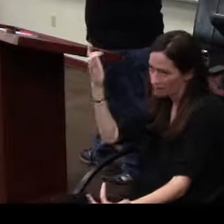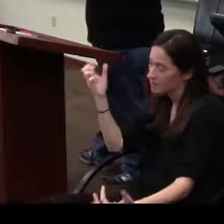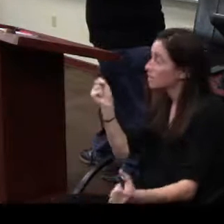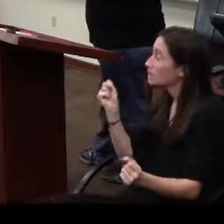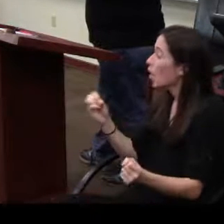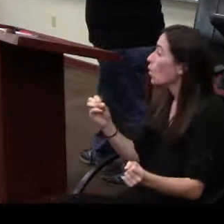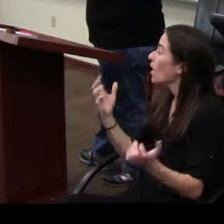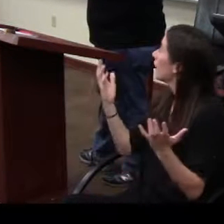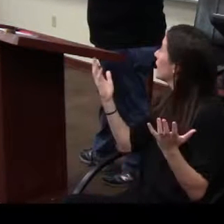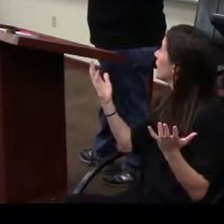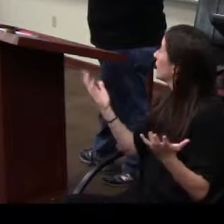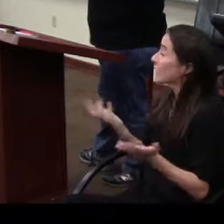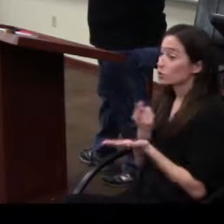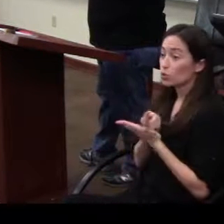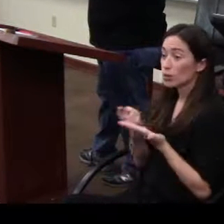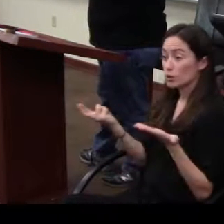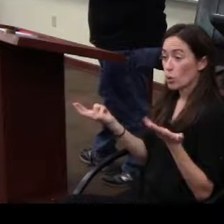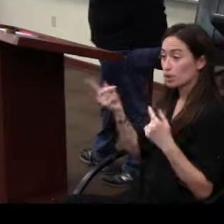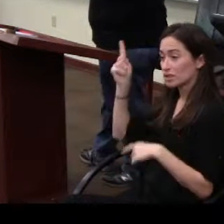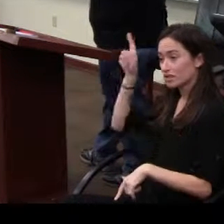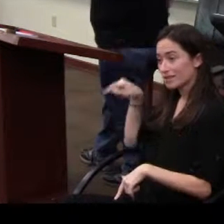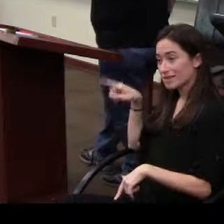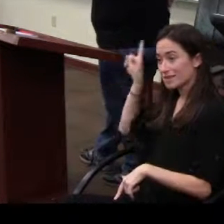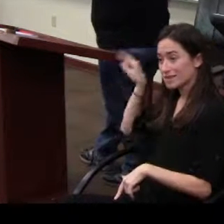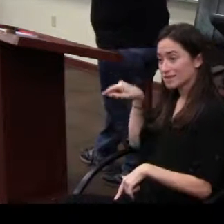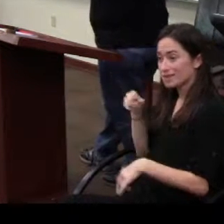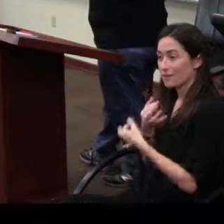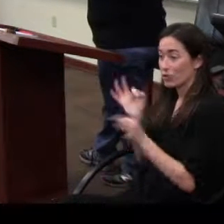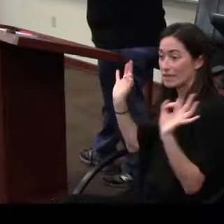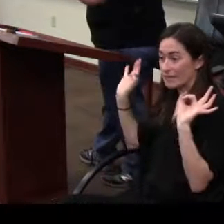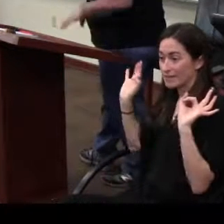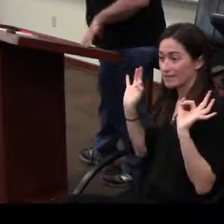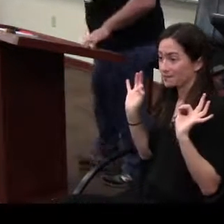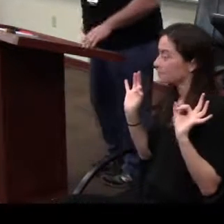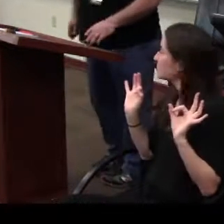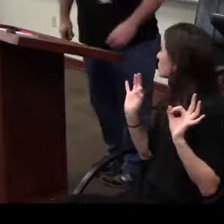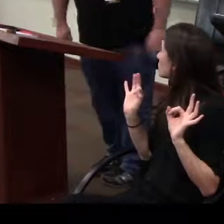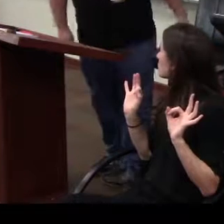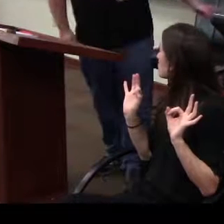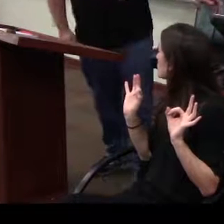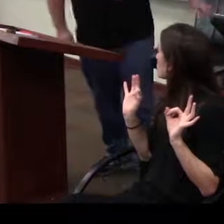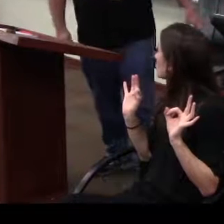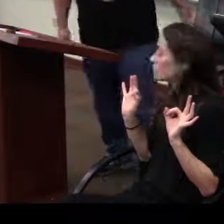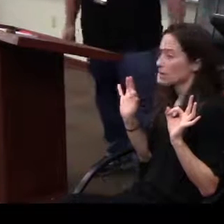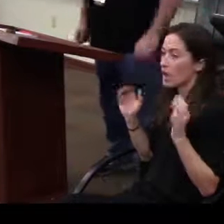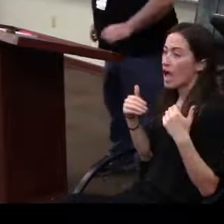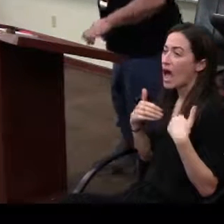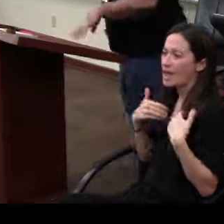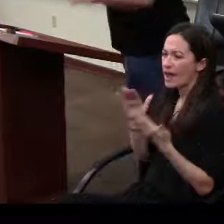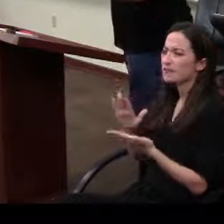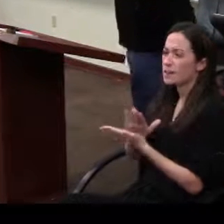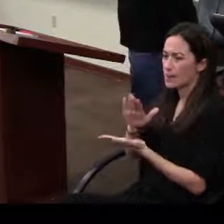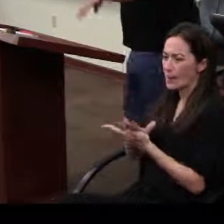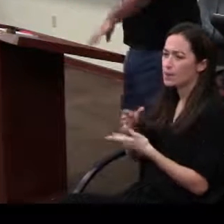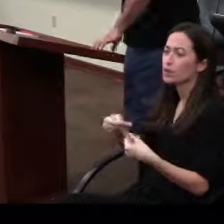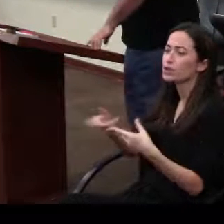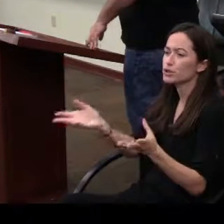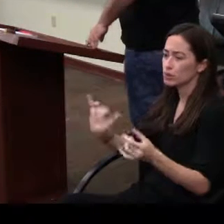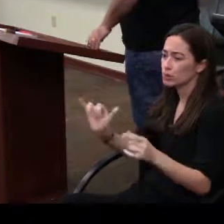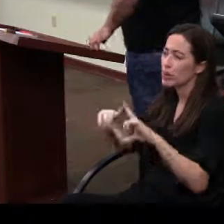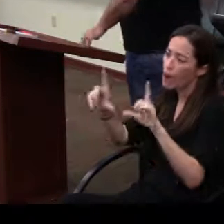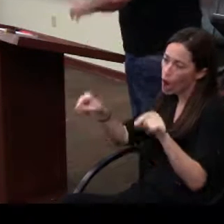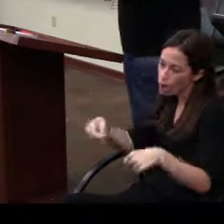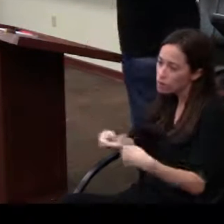said, here's a bunch of resources for you guys. This is free stuff. And I've got some flyers and cards up here if you guys want some little